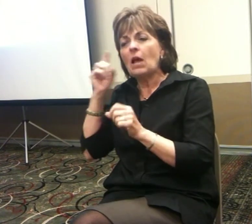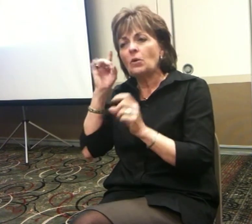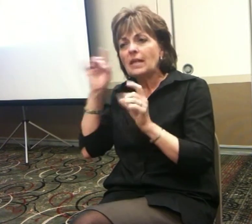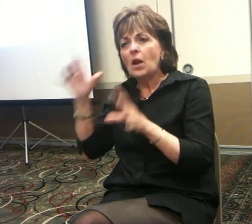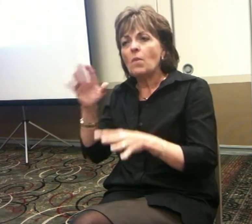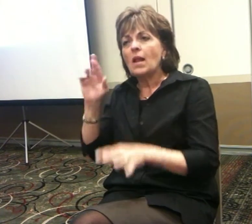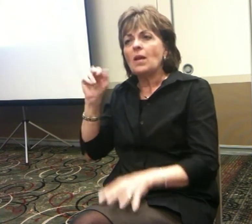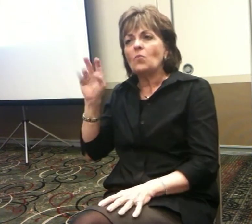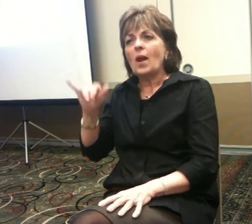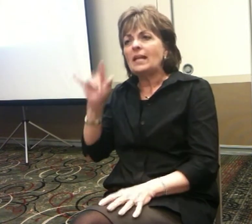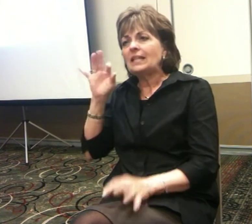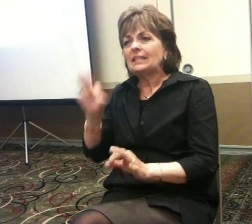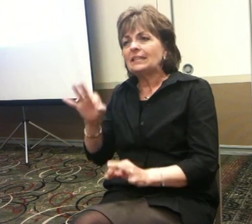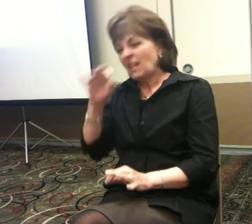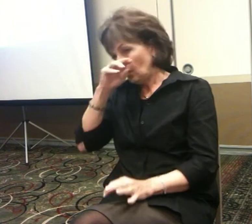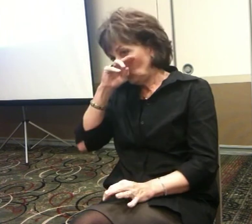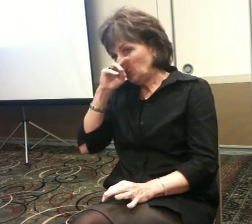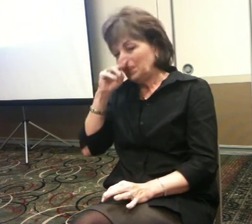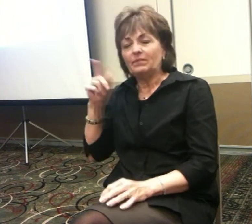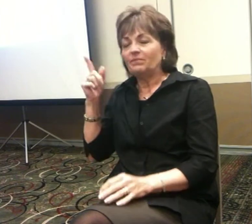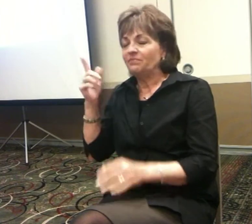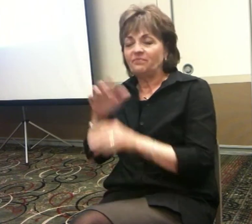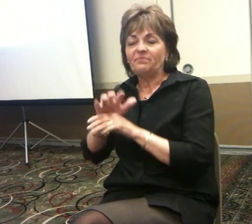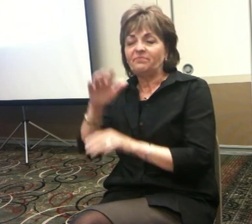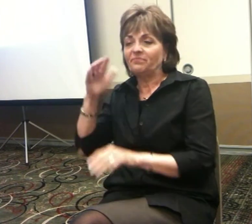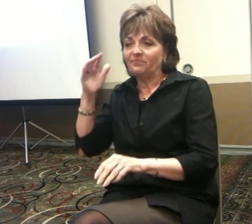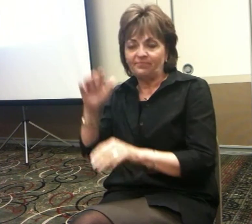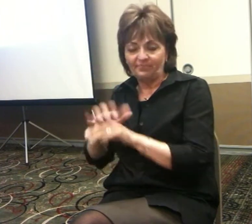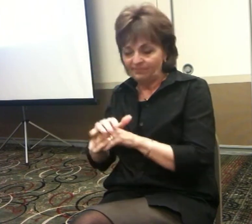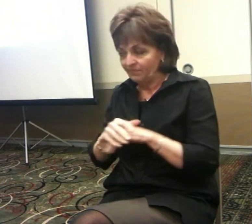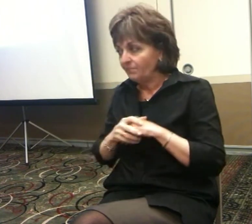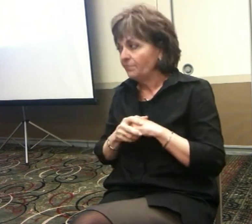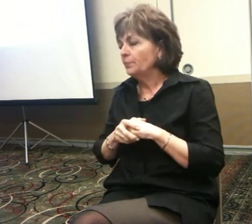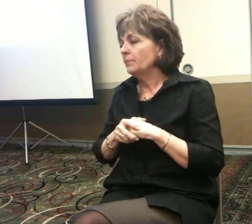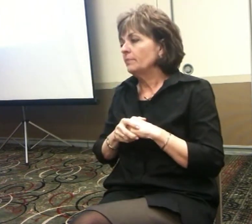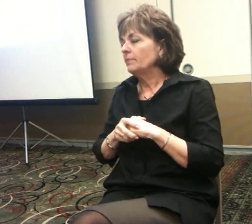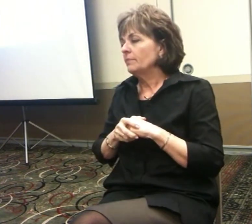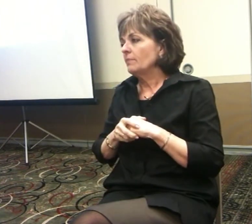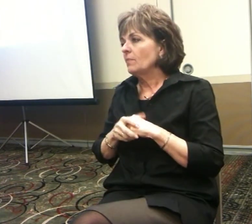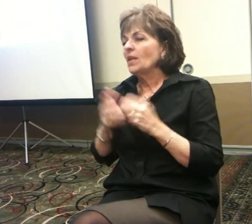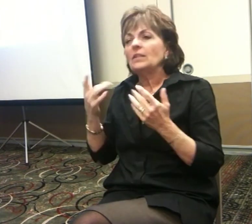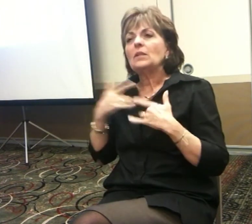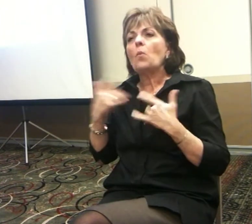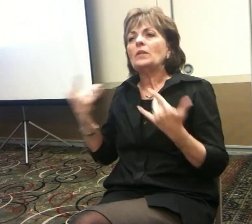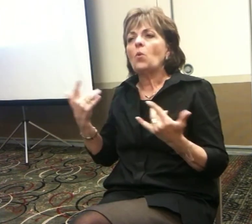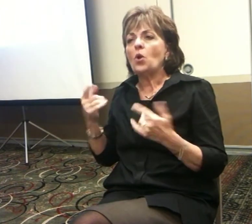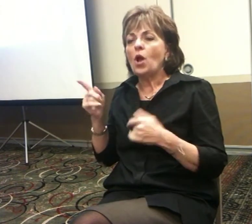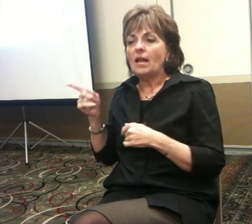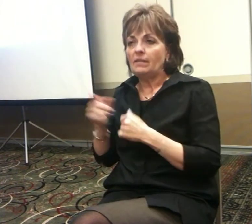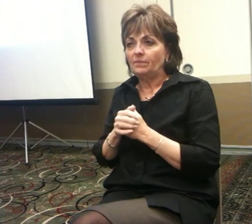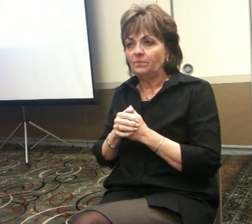decides to then have another little meltdown. All right. So what's going on here? What do we find out